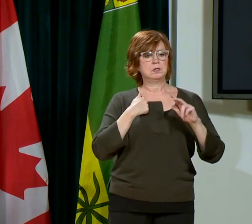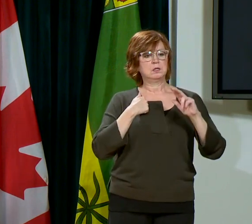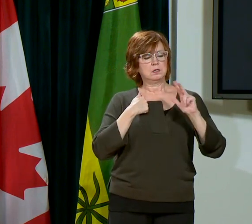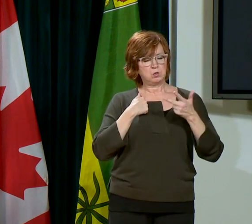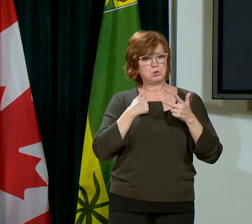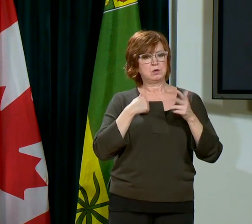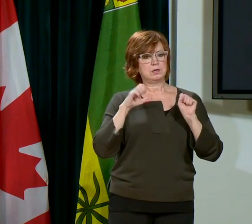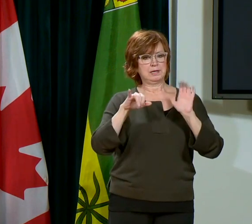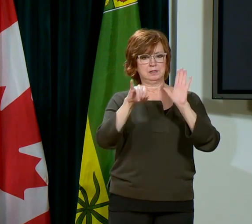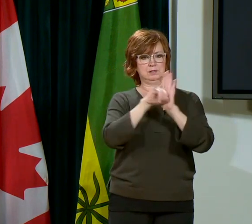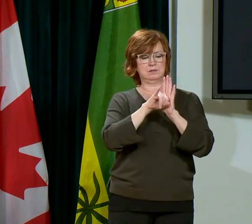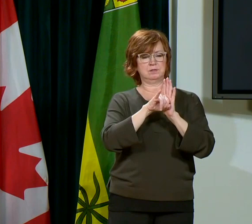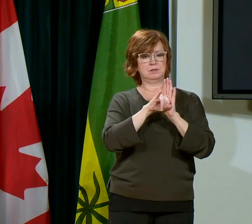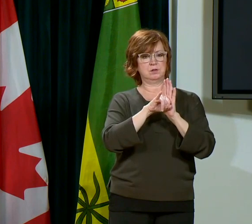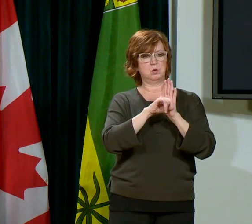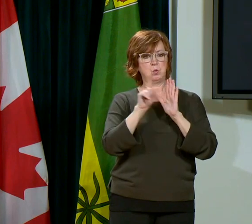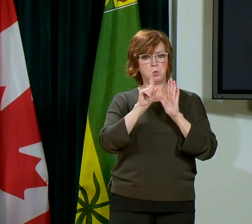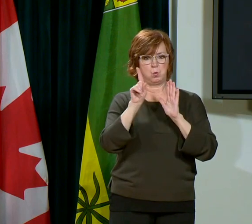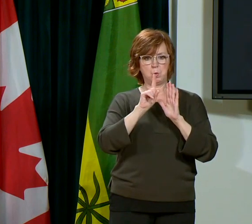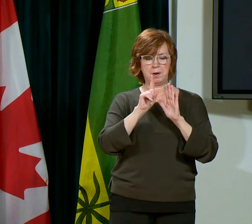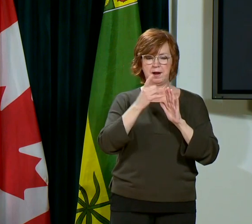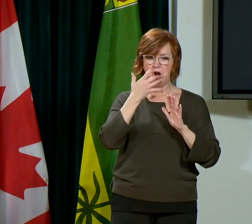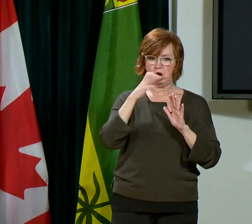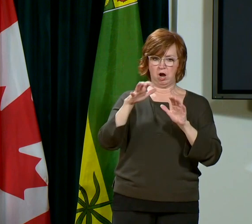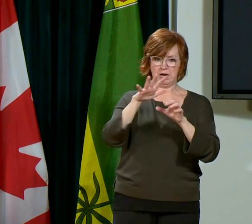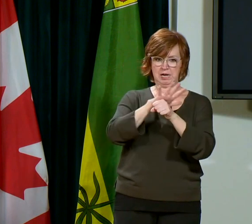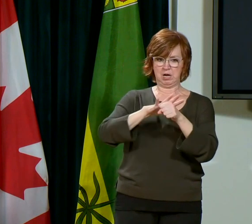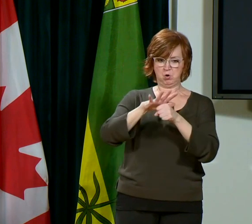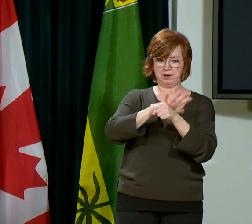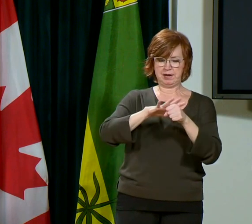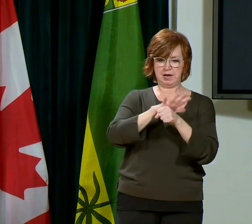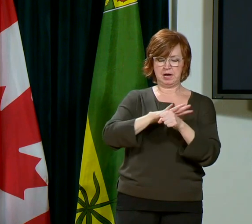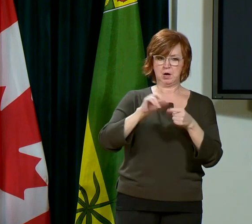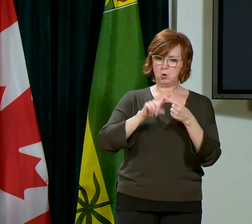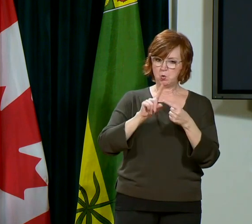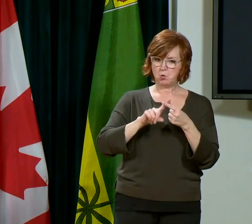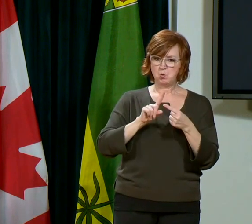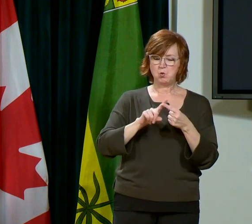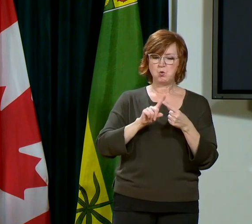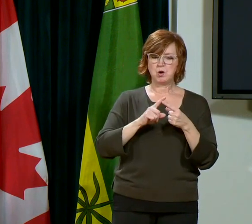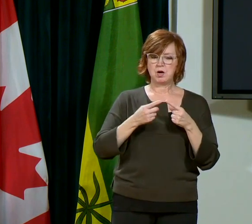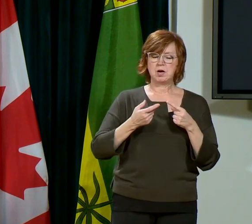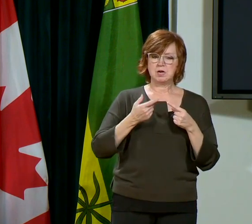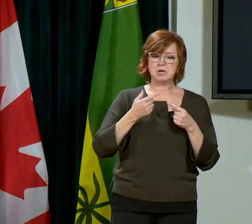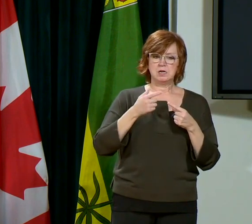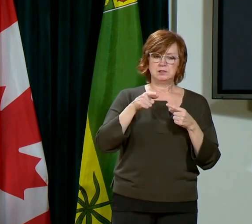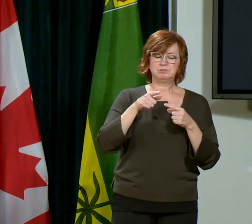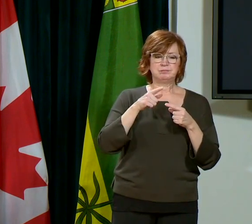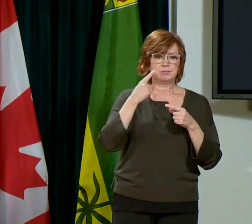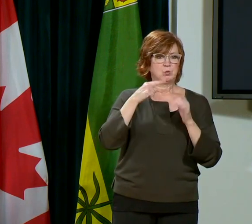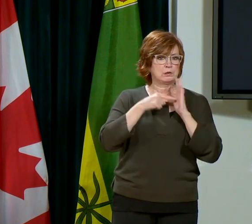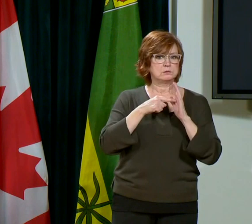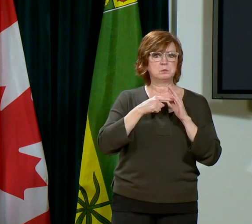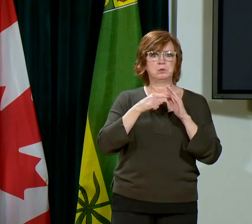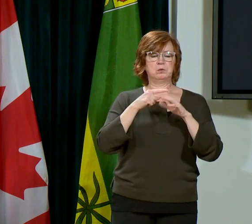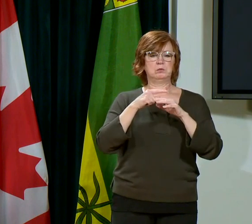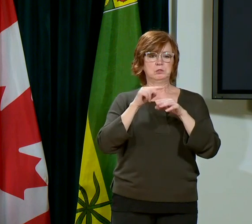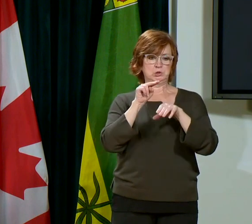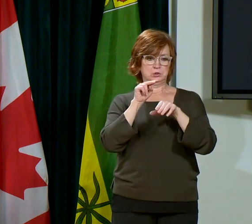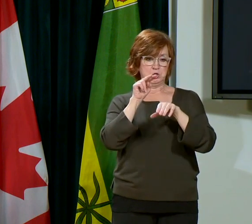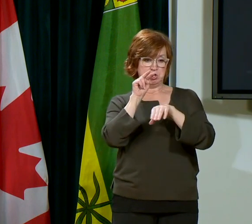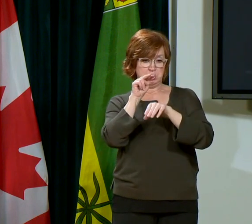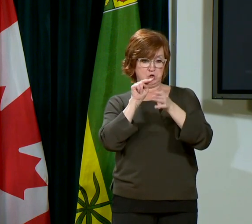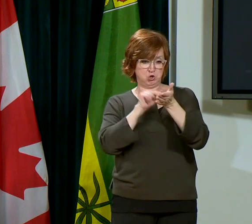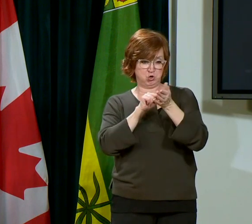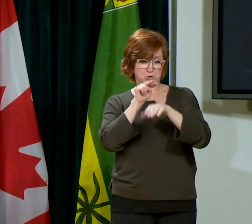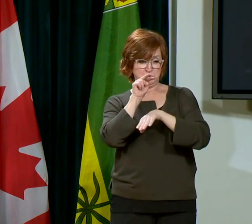past were mass gatherings, but now can continue to be institutional settings like long-term care or other institutional settings, or clusters